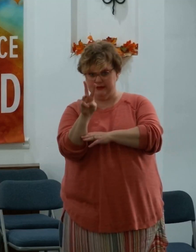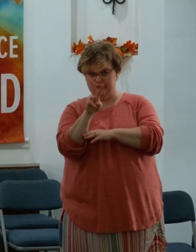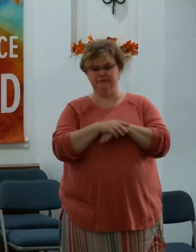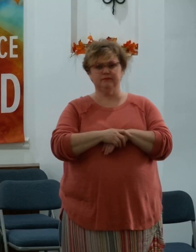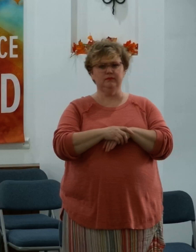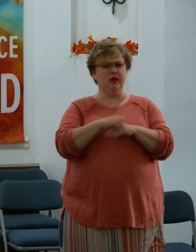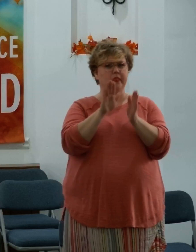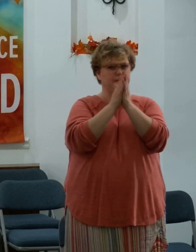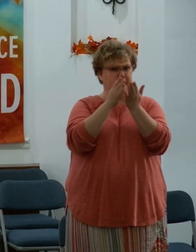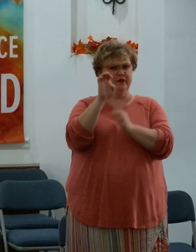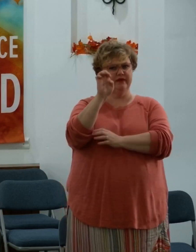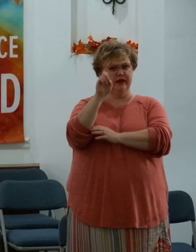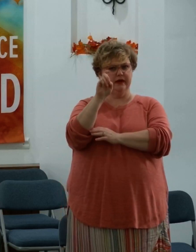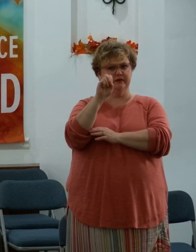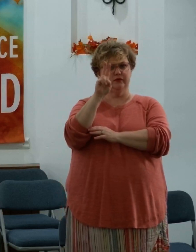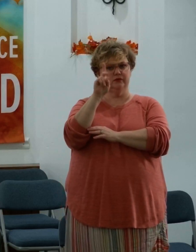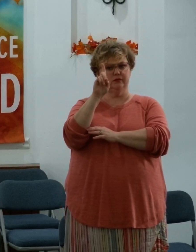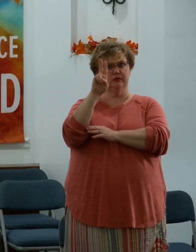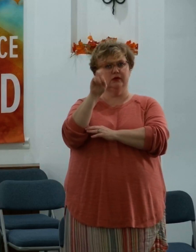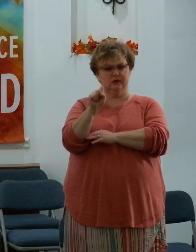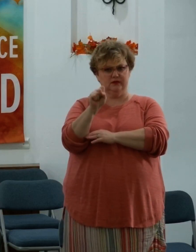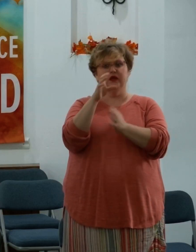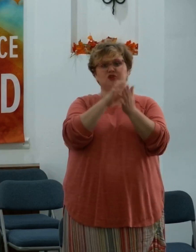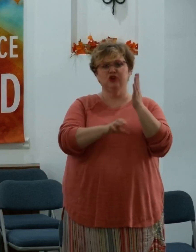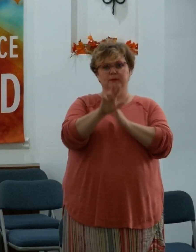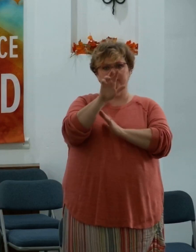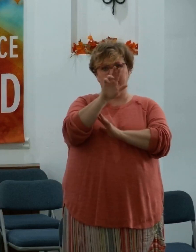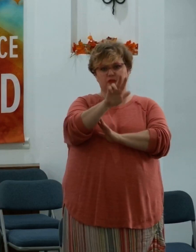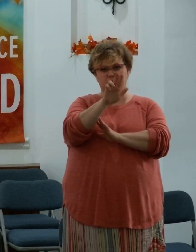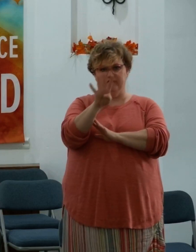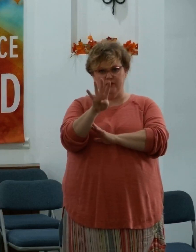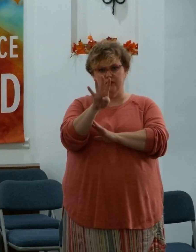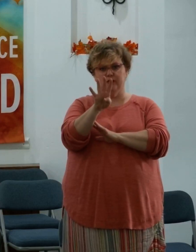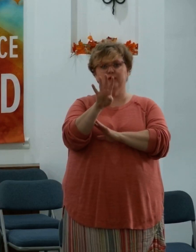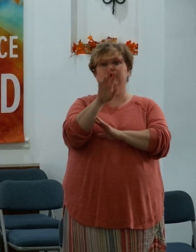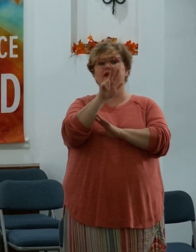Exodus, chapter 35, chapter 34 and 35,